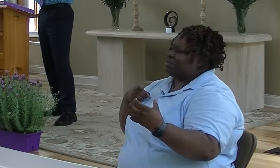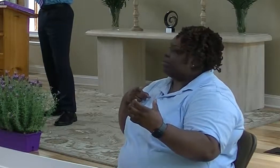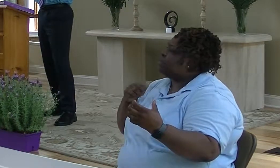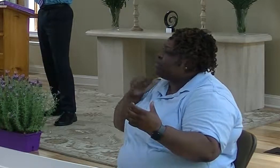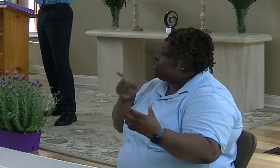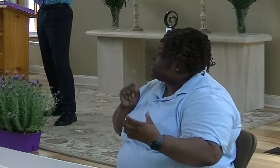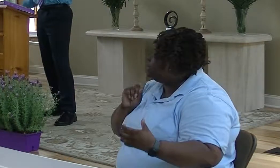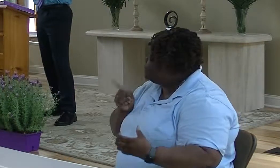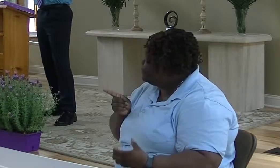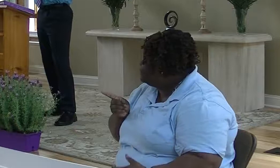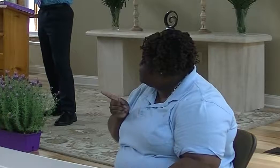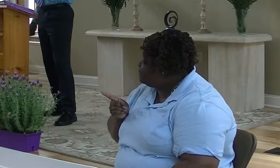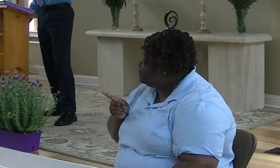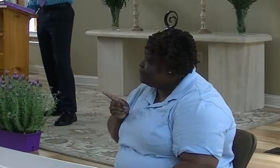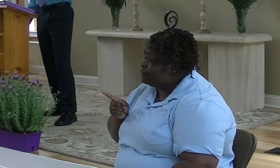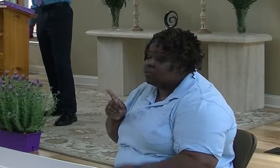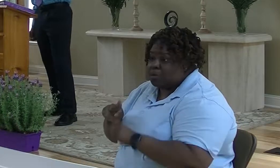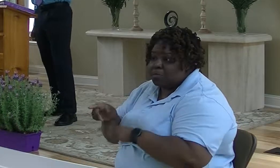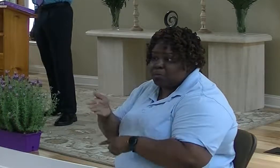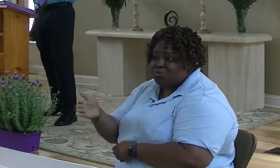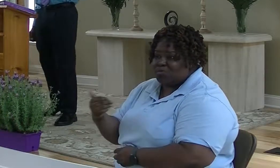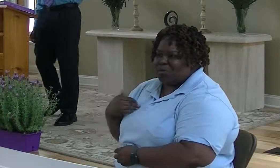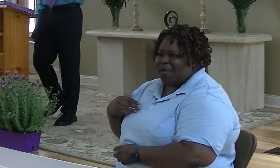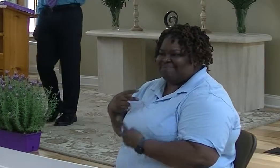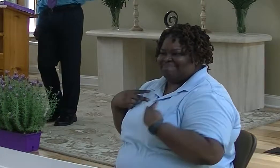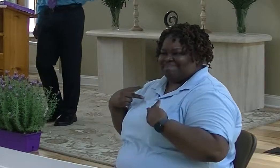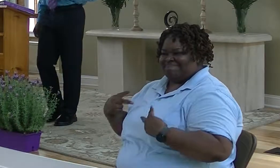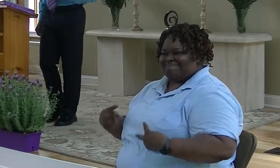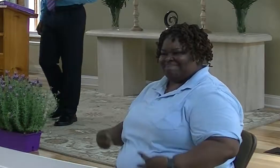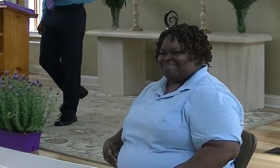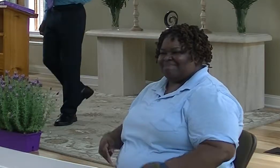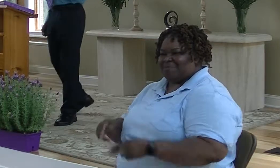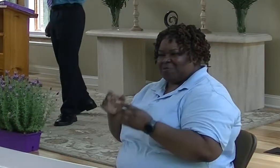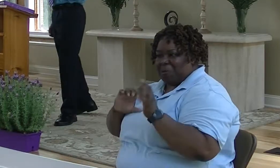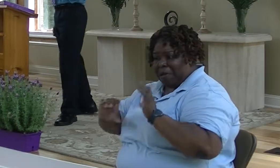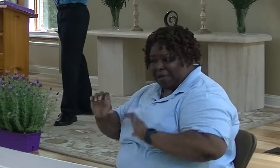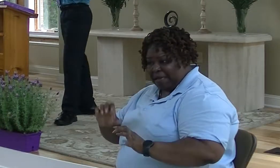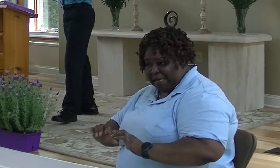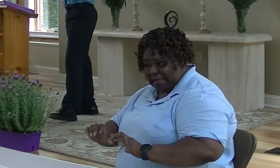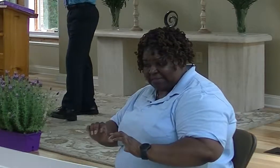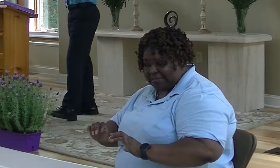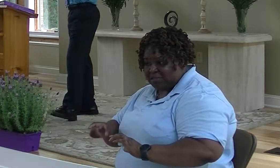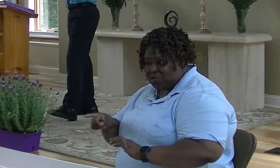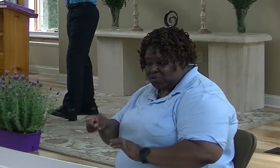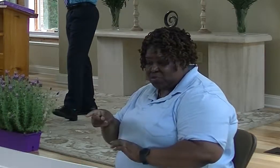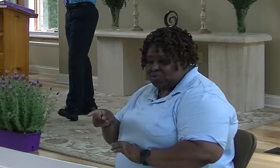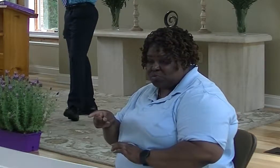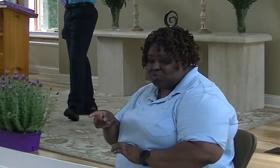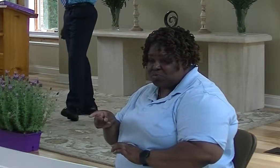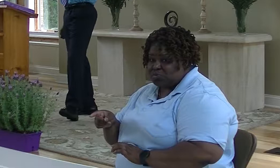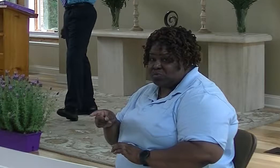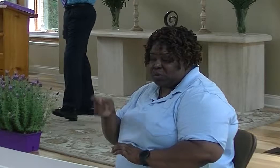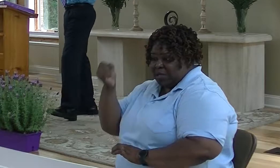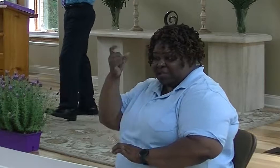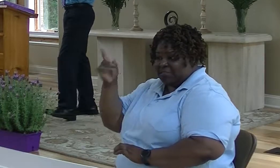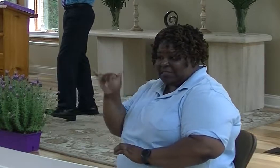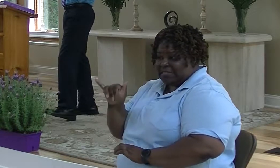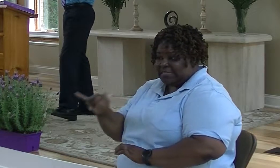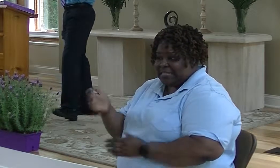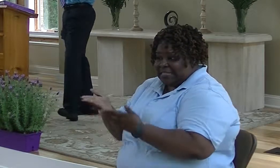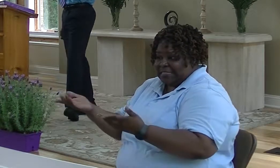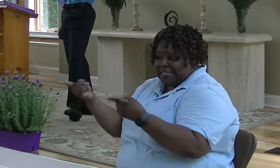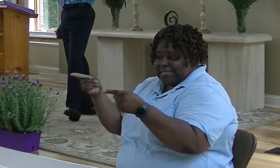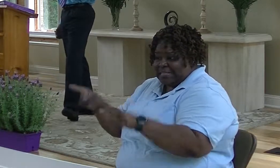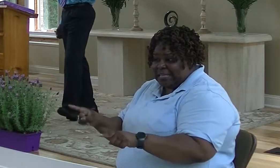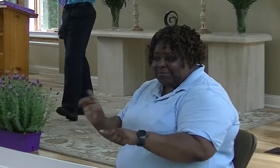It's not real though. But you had a physical response. Do we not also understand that the same kind of thing is happening to our